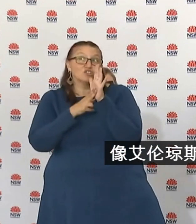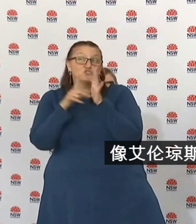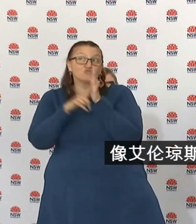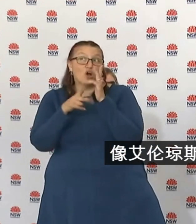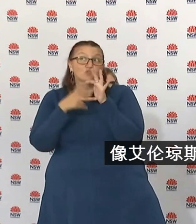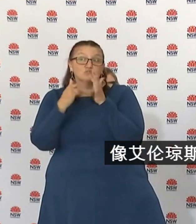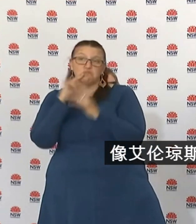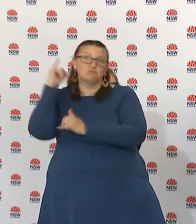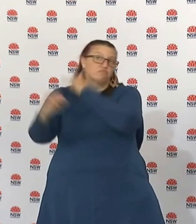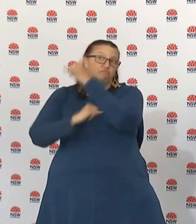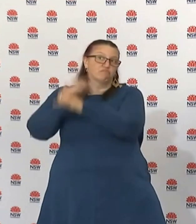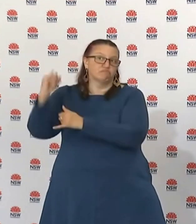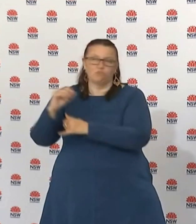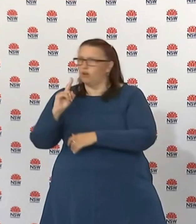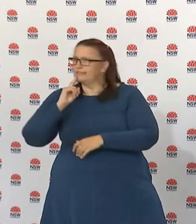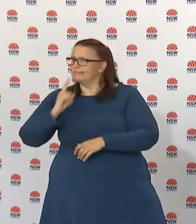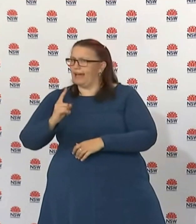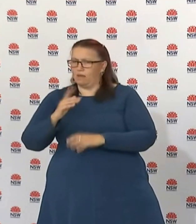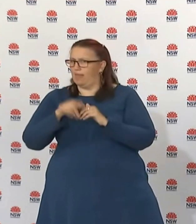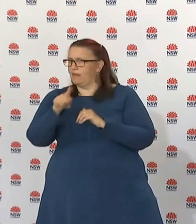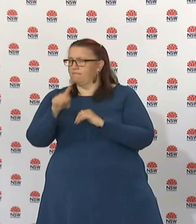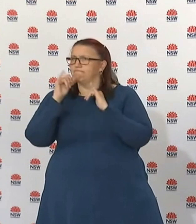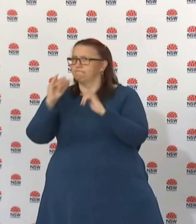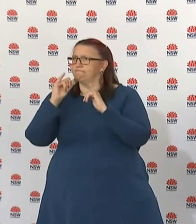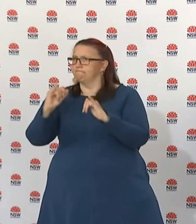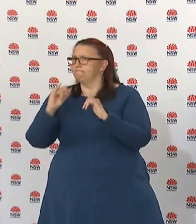made those comments publicly and keep repeating them?